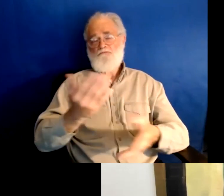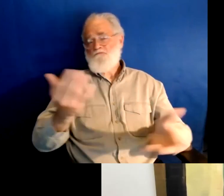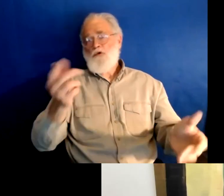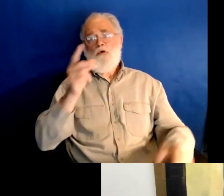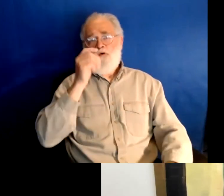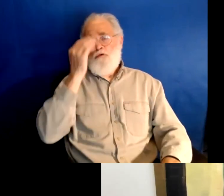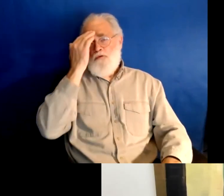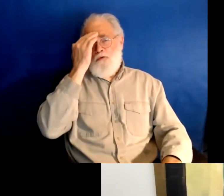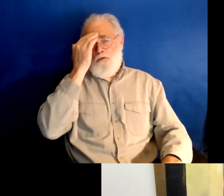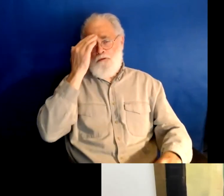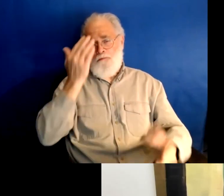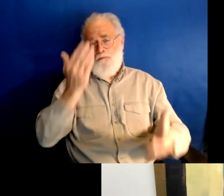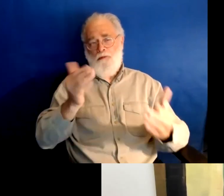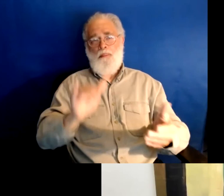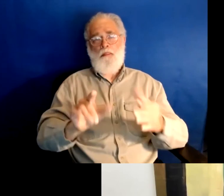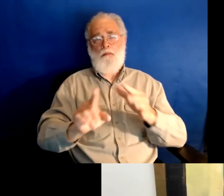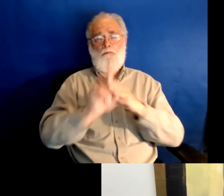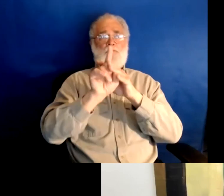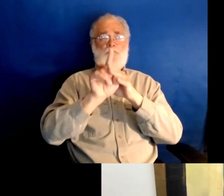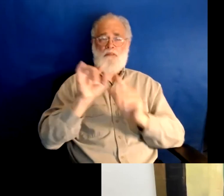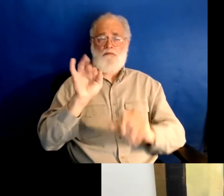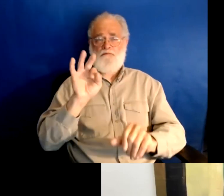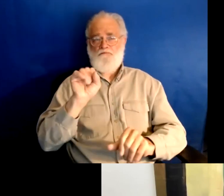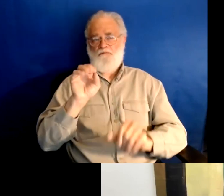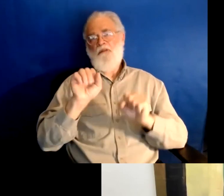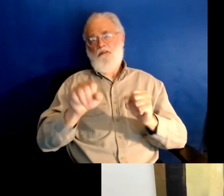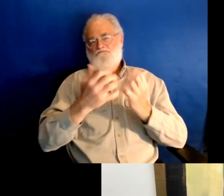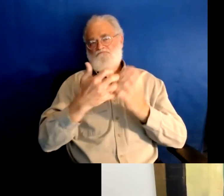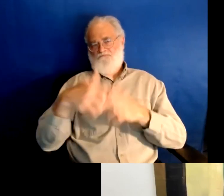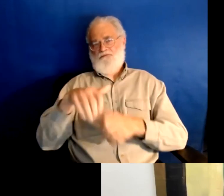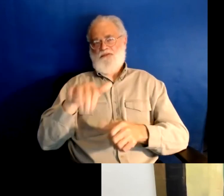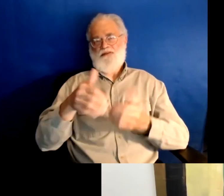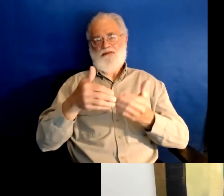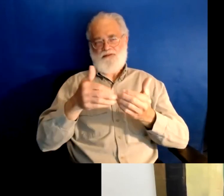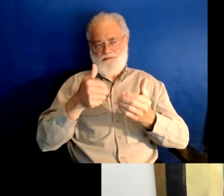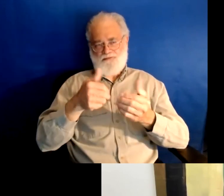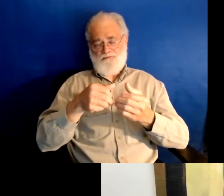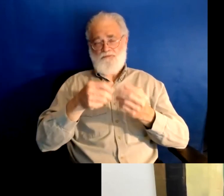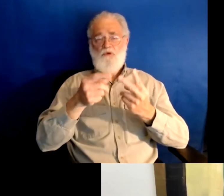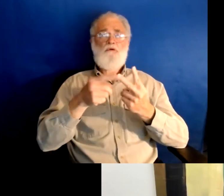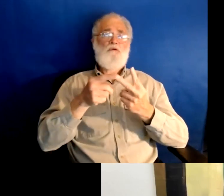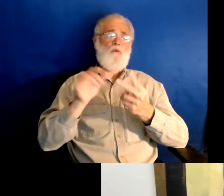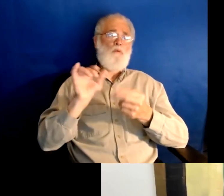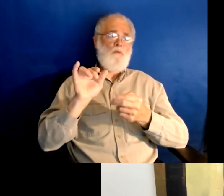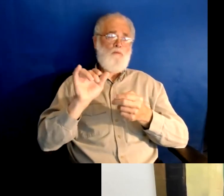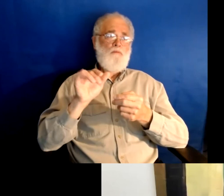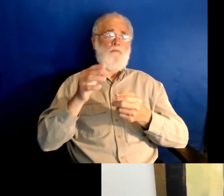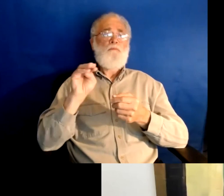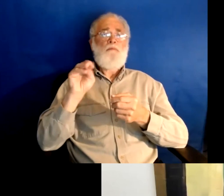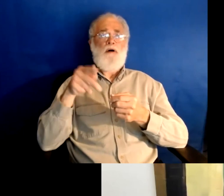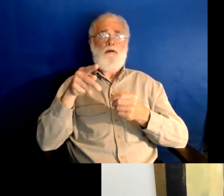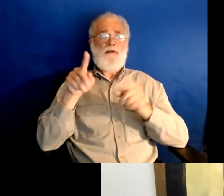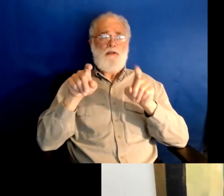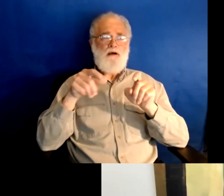So, waiting, kids having to wait until the spring, maybe something would come up. So we're working on that. It could be